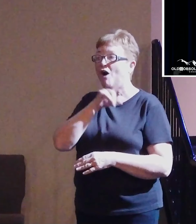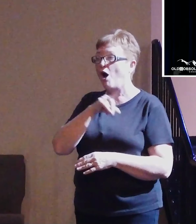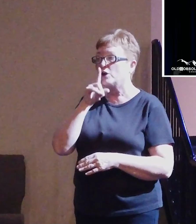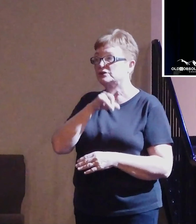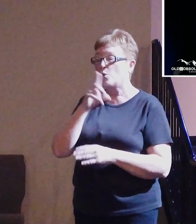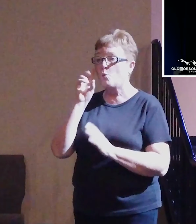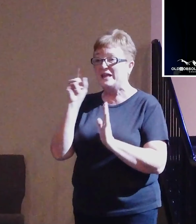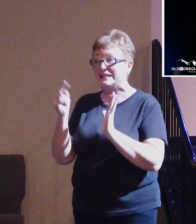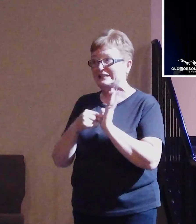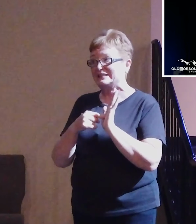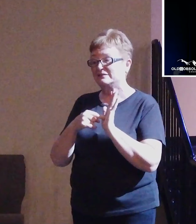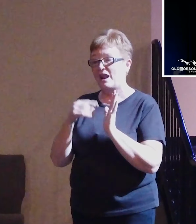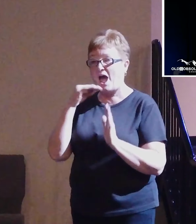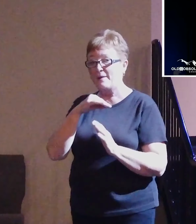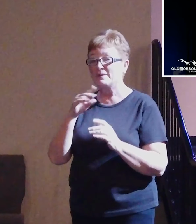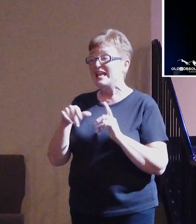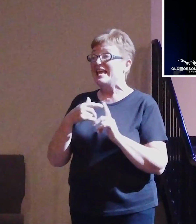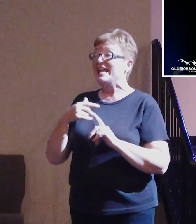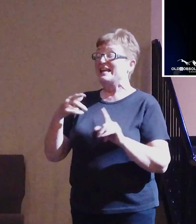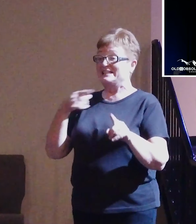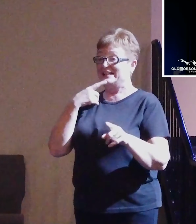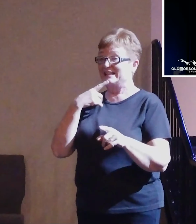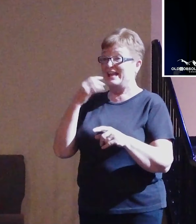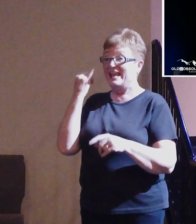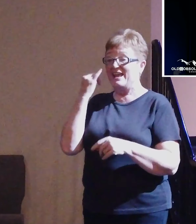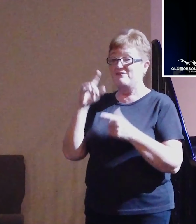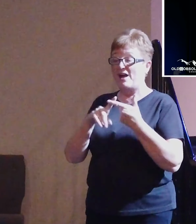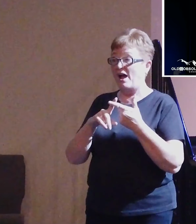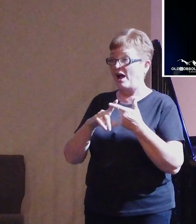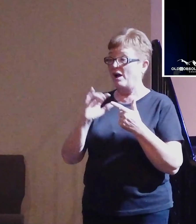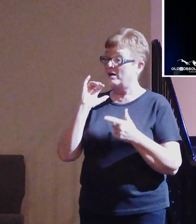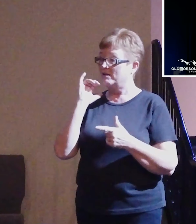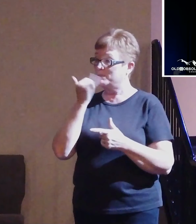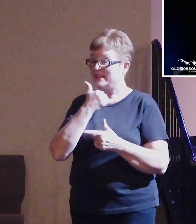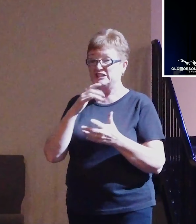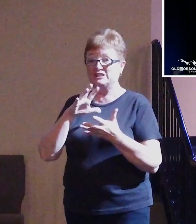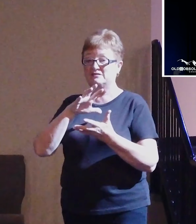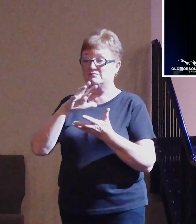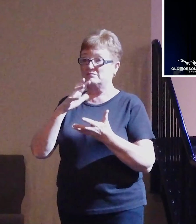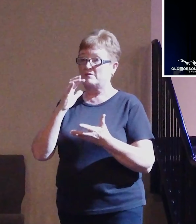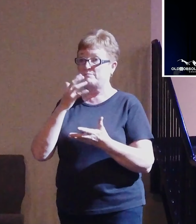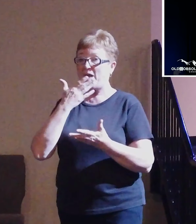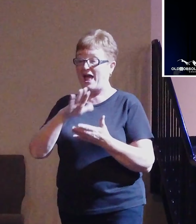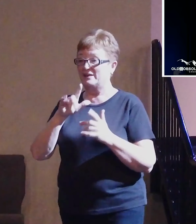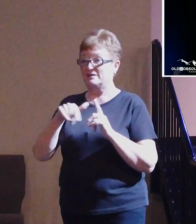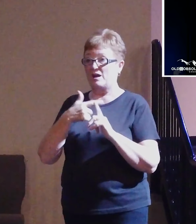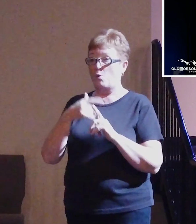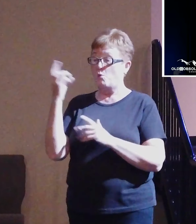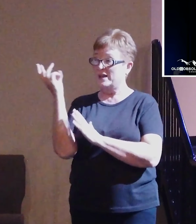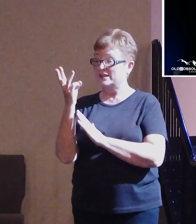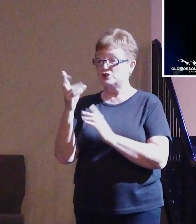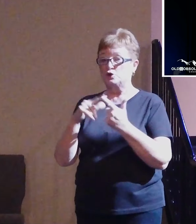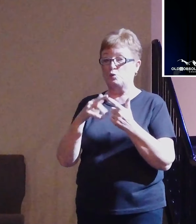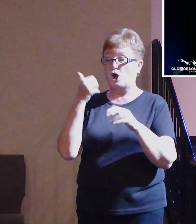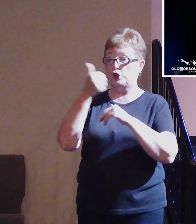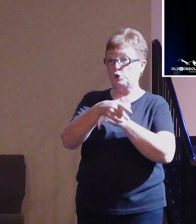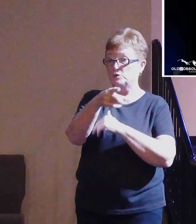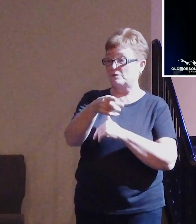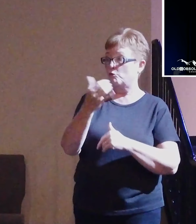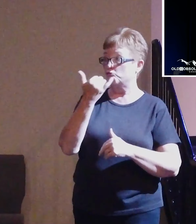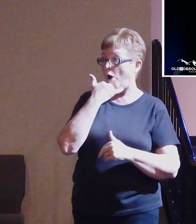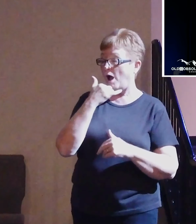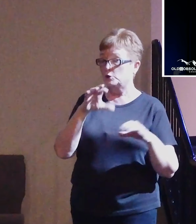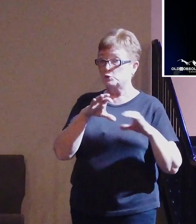says. If a malicious witness arises to accuse a person of wrongdoing, then both parties to the